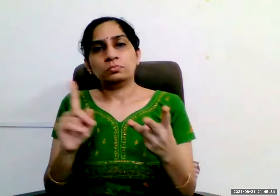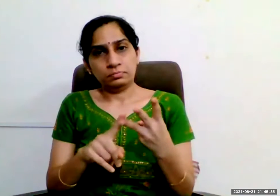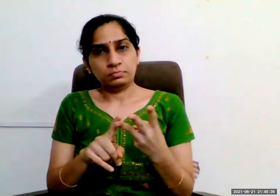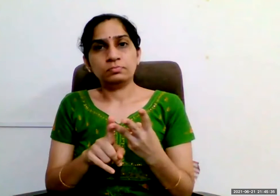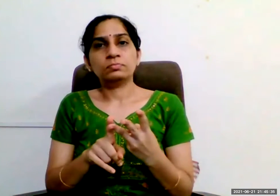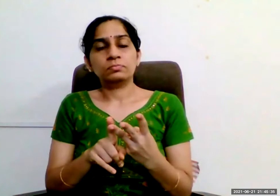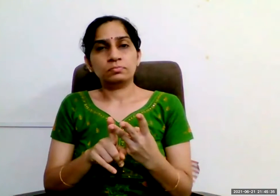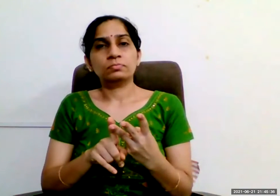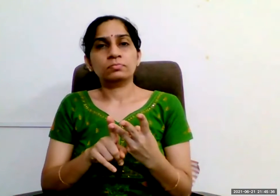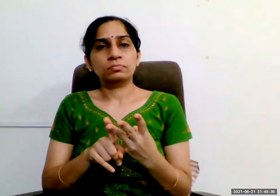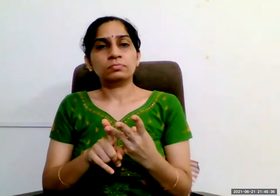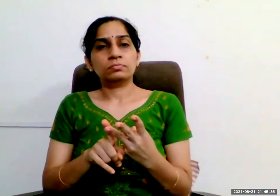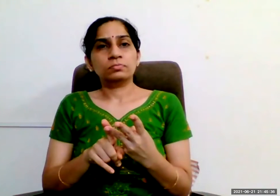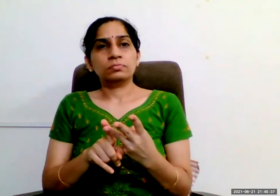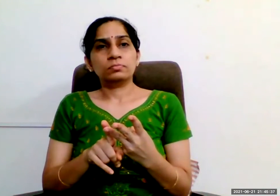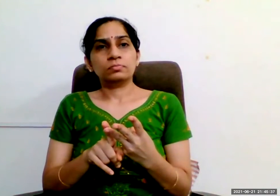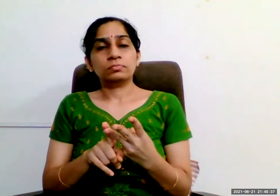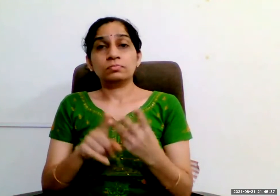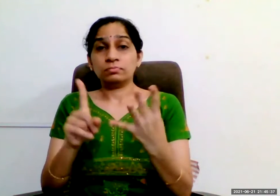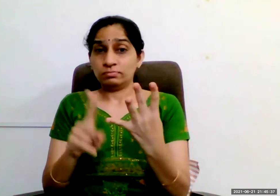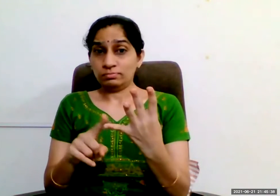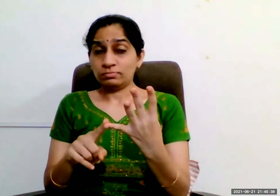And the last is no illicit relationships.